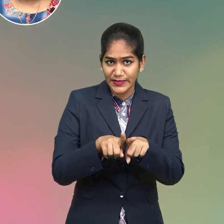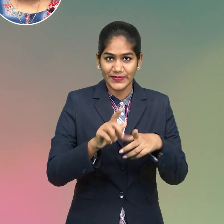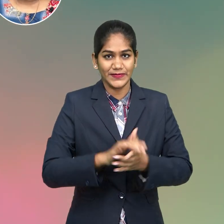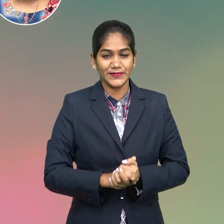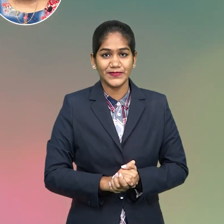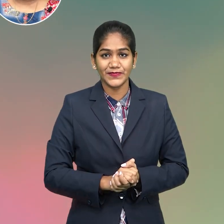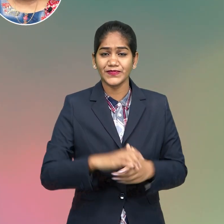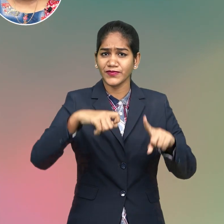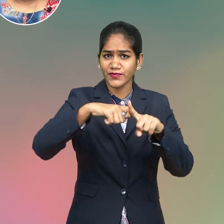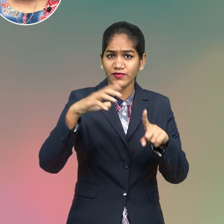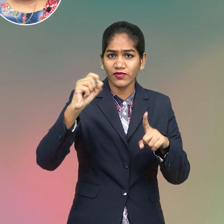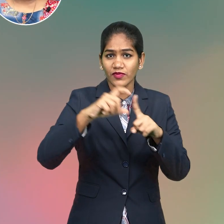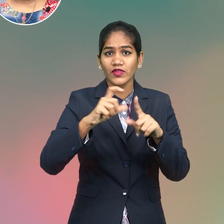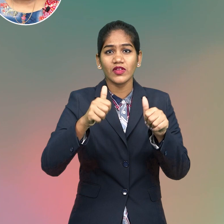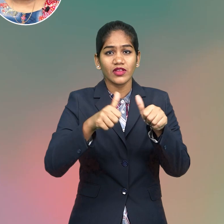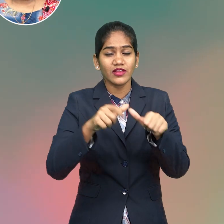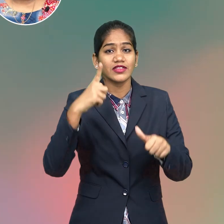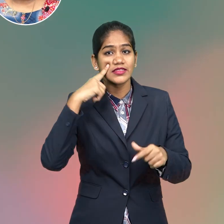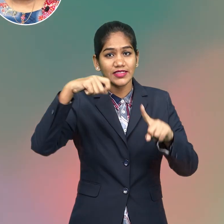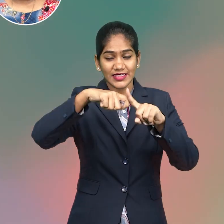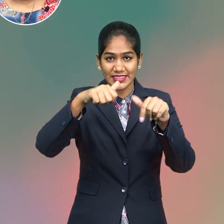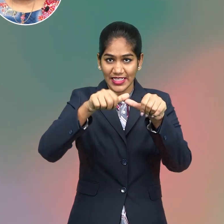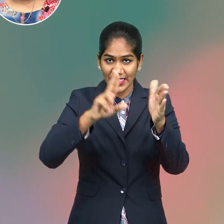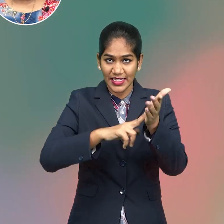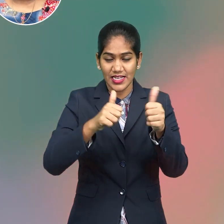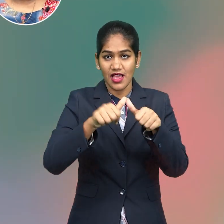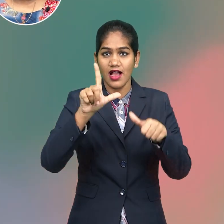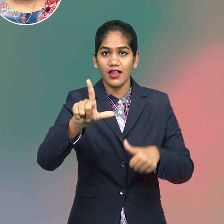Similarly, Kodaikanal